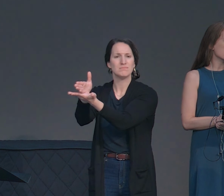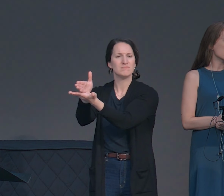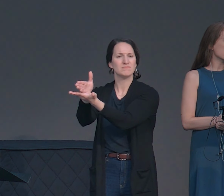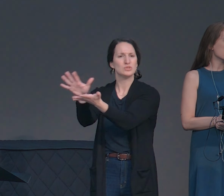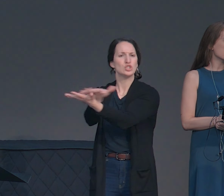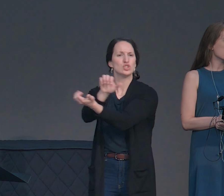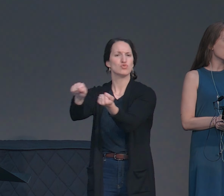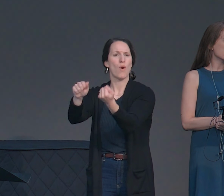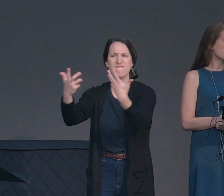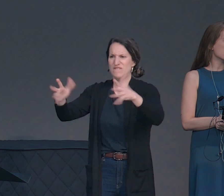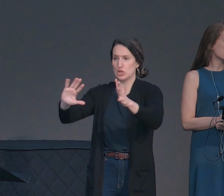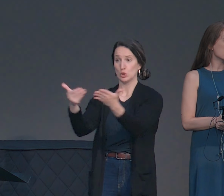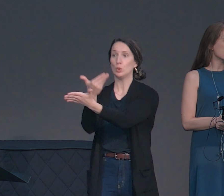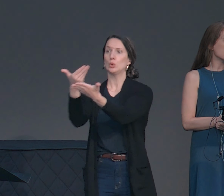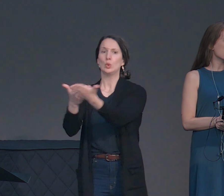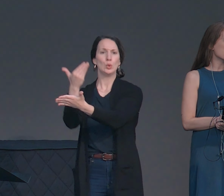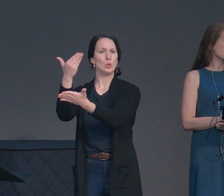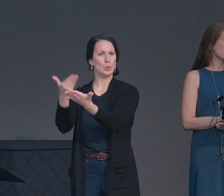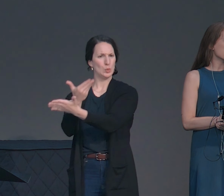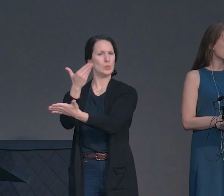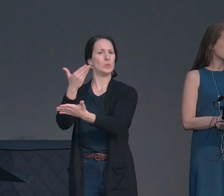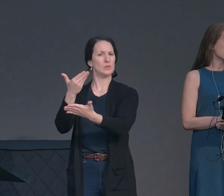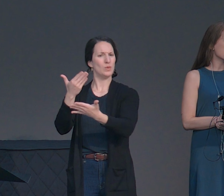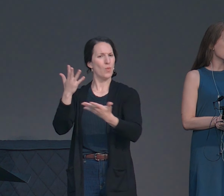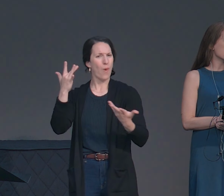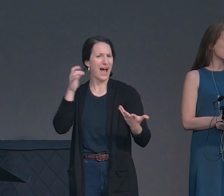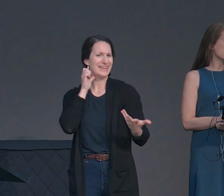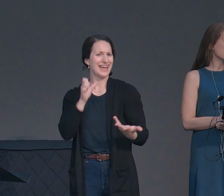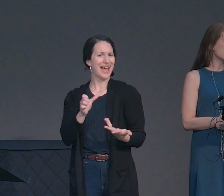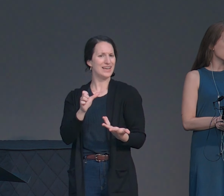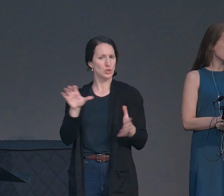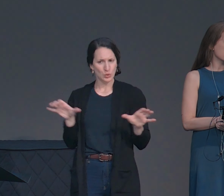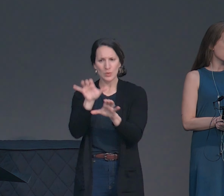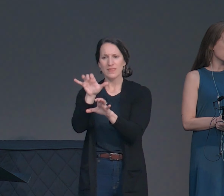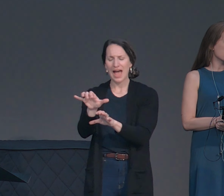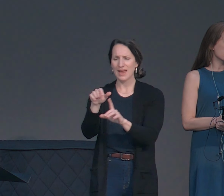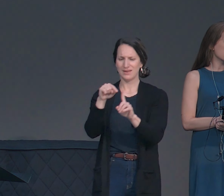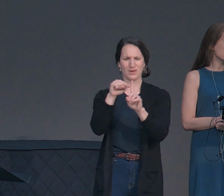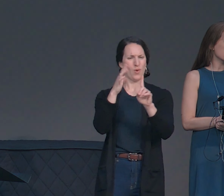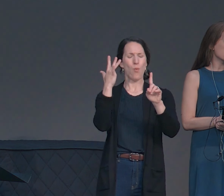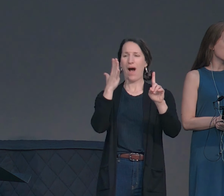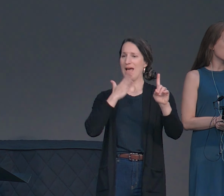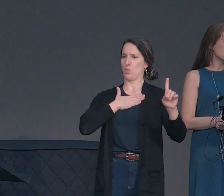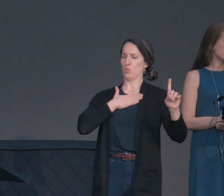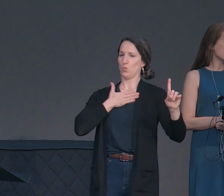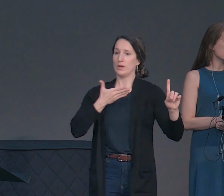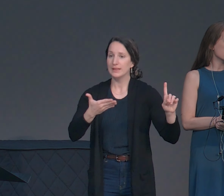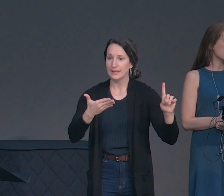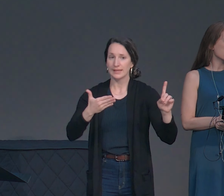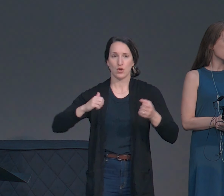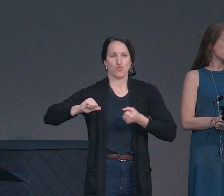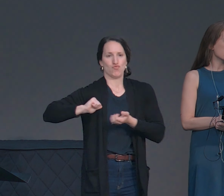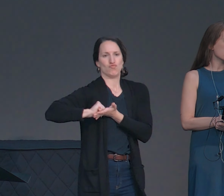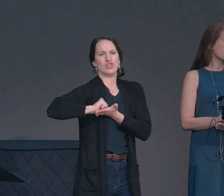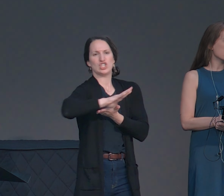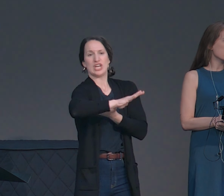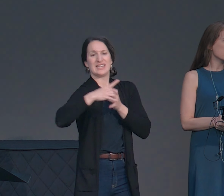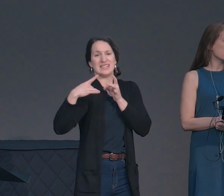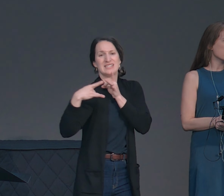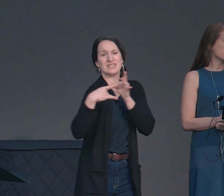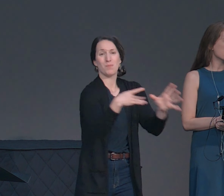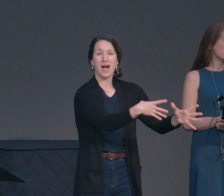give him the glory of which he is worthy? Why be willingly despised and rejected by men?